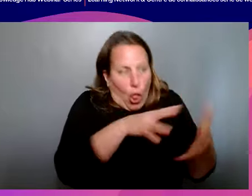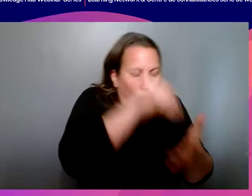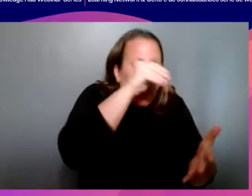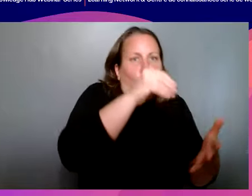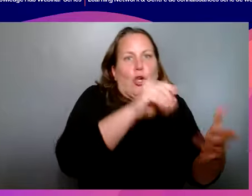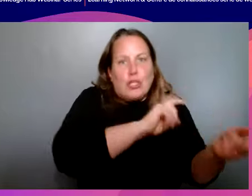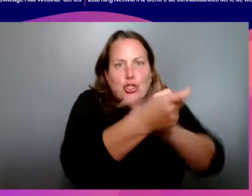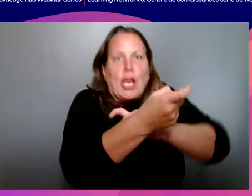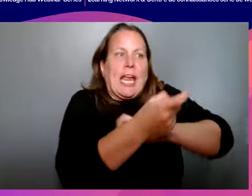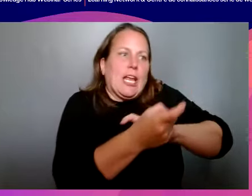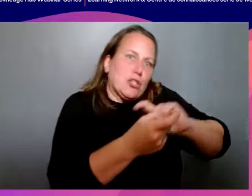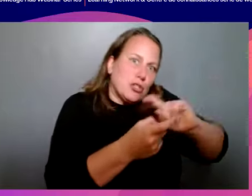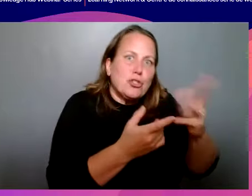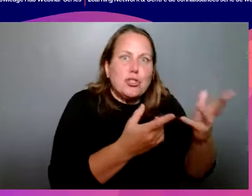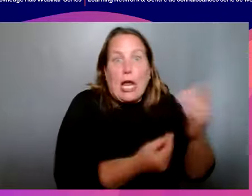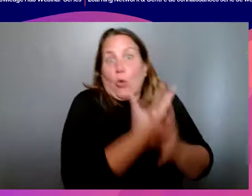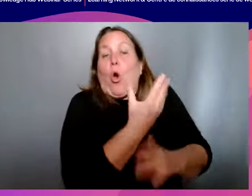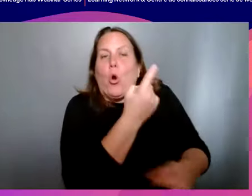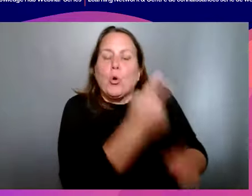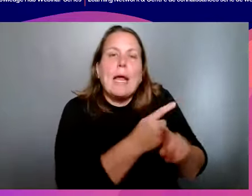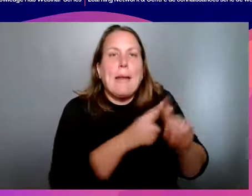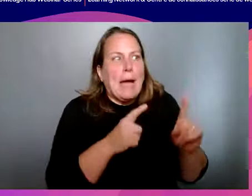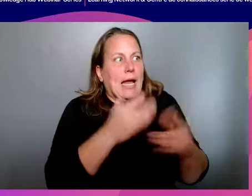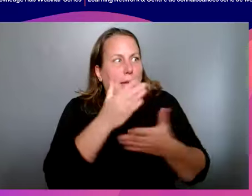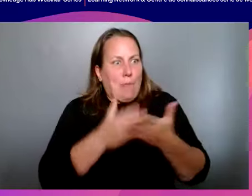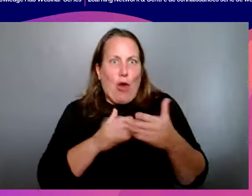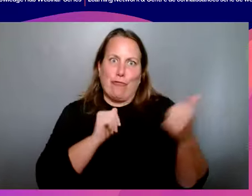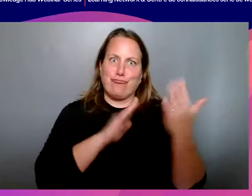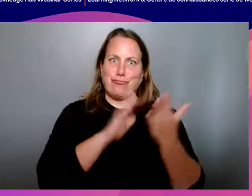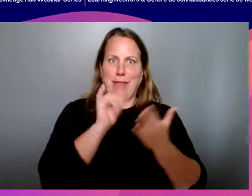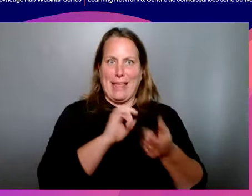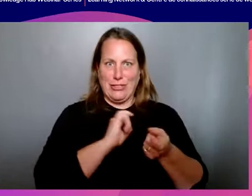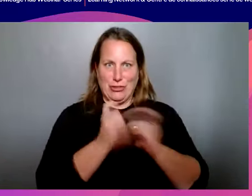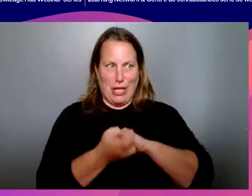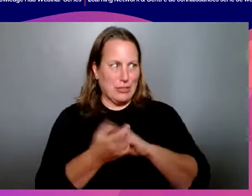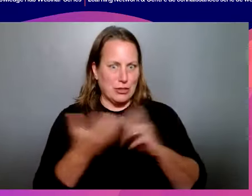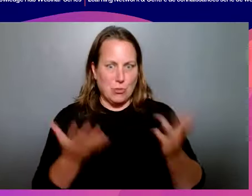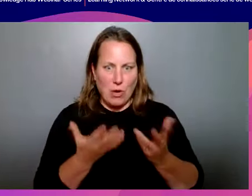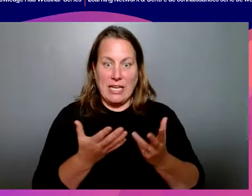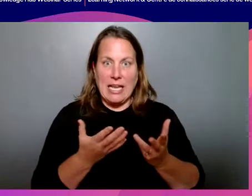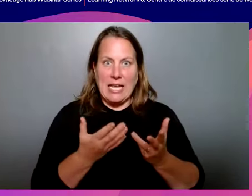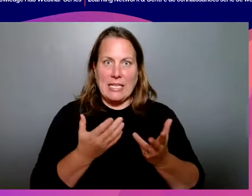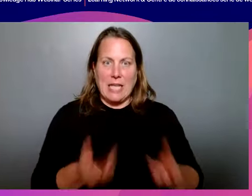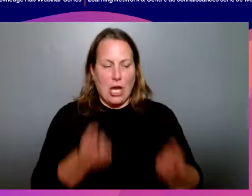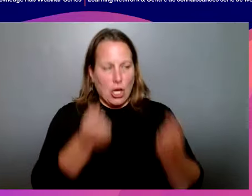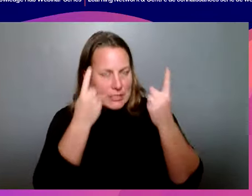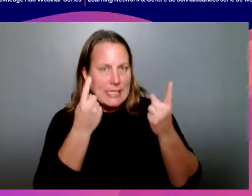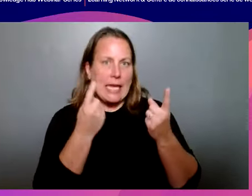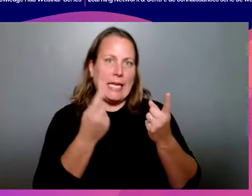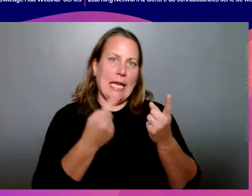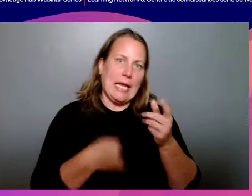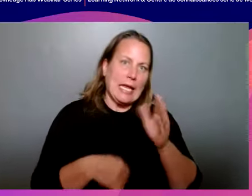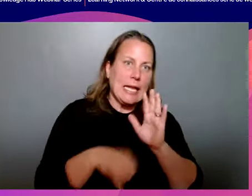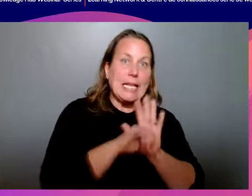so a part of addressing those challenges is acknowledging that IPV and